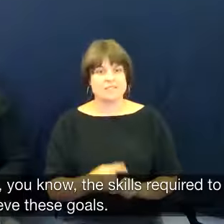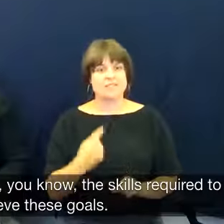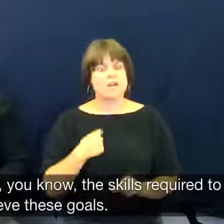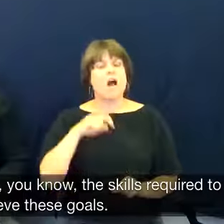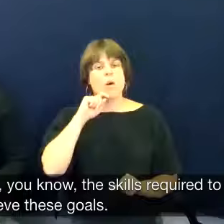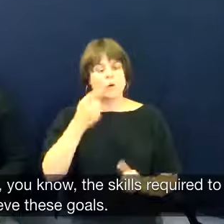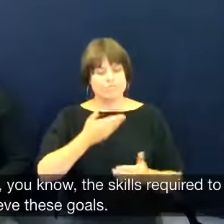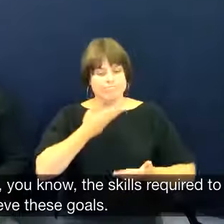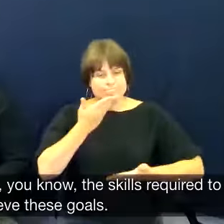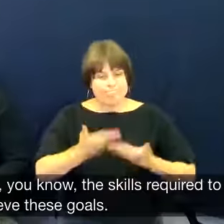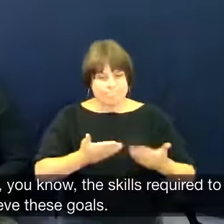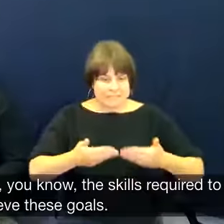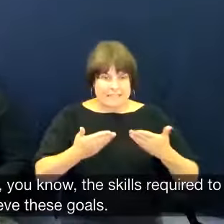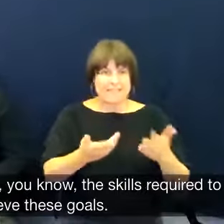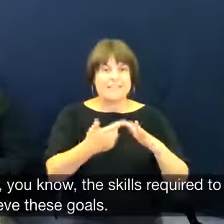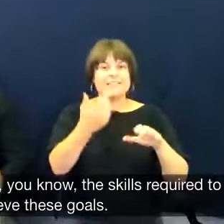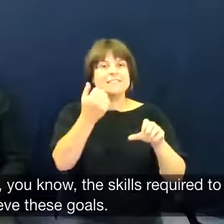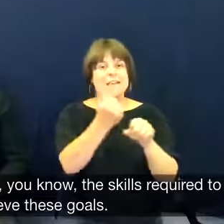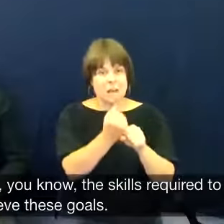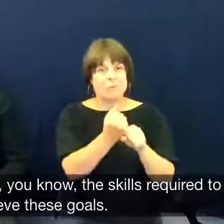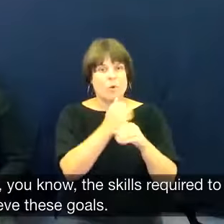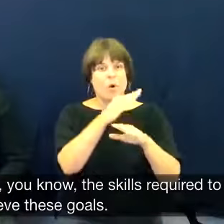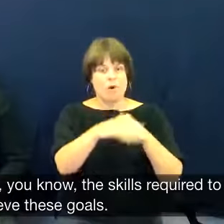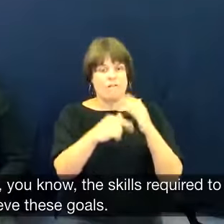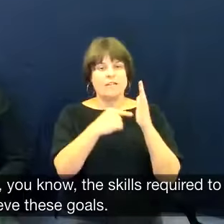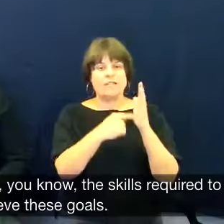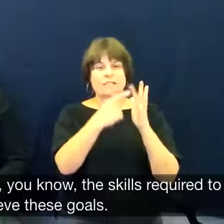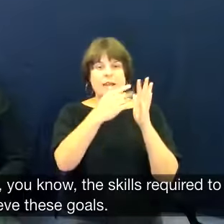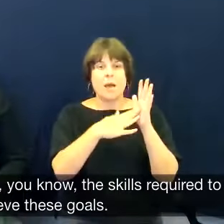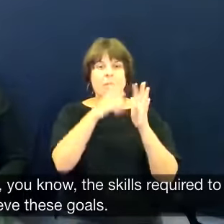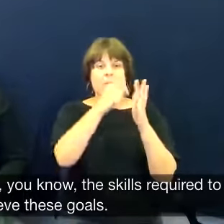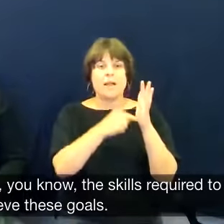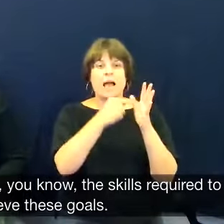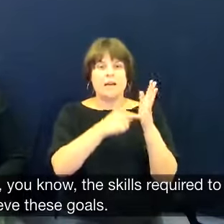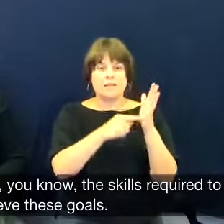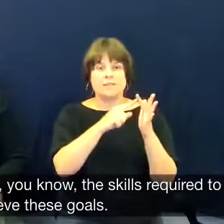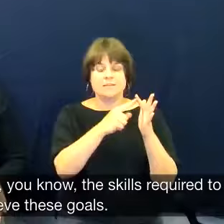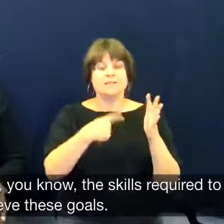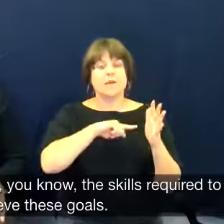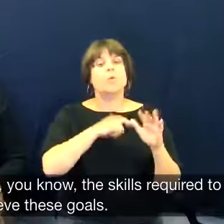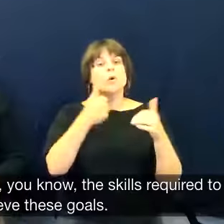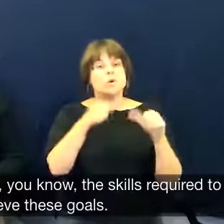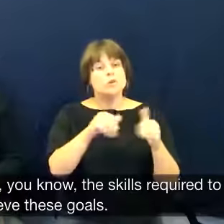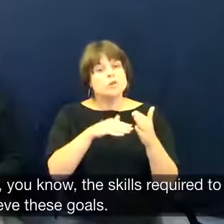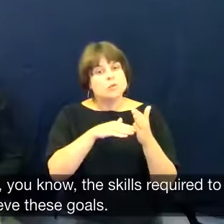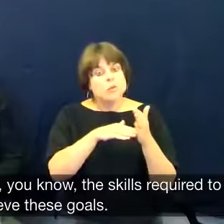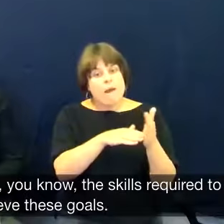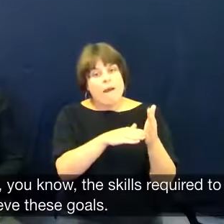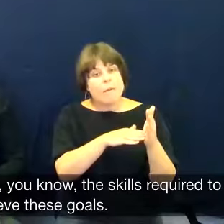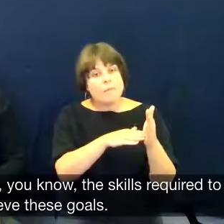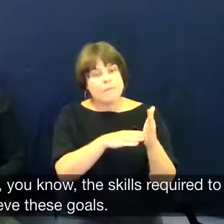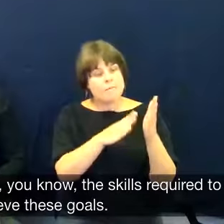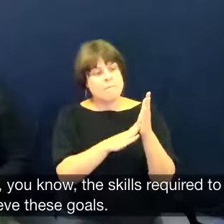explaining some examples around a template that we'll use to help the mentees and